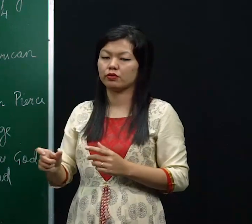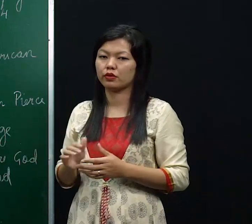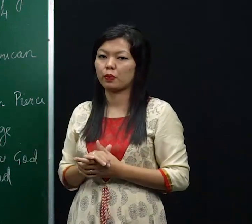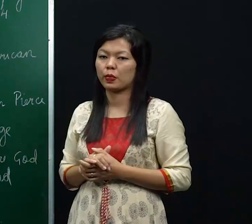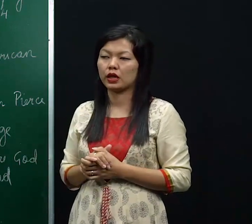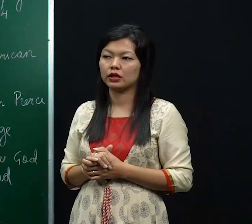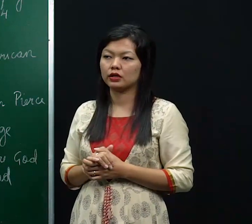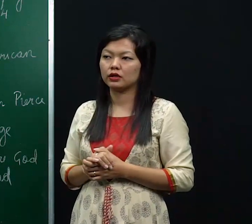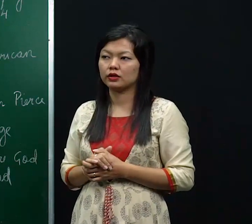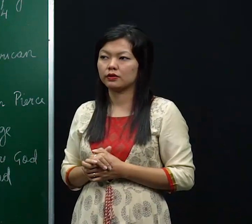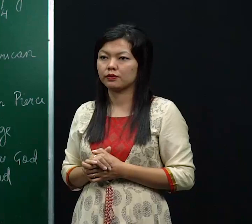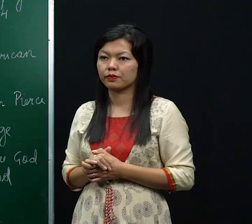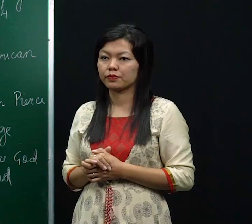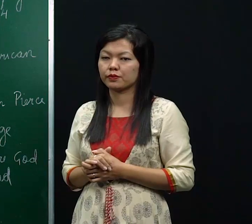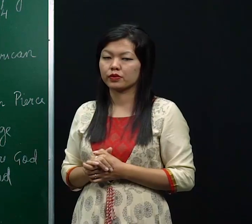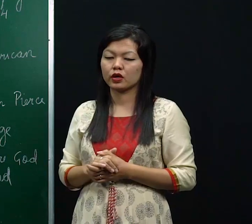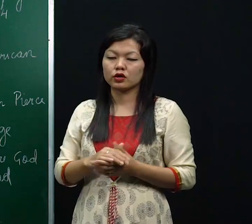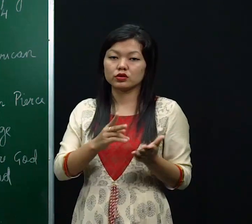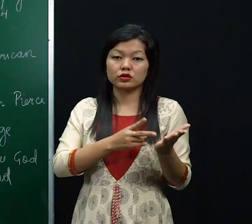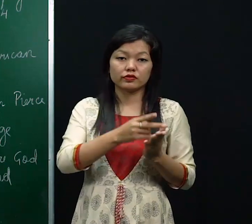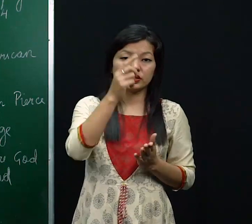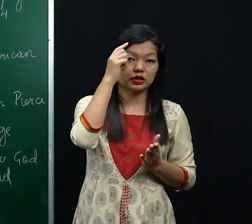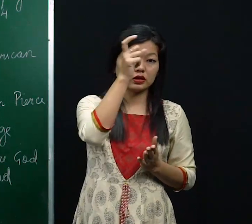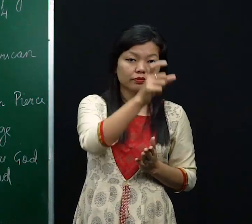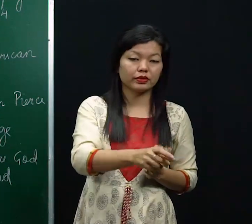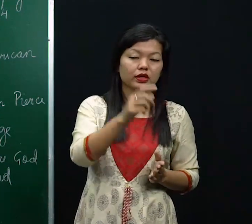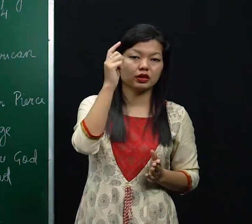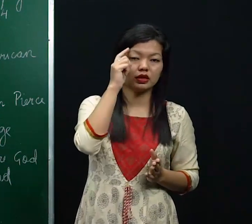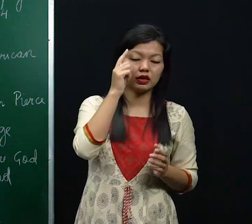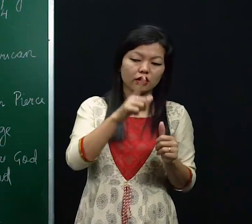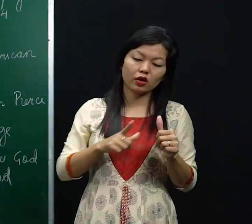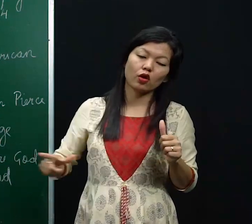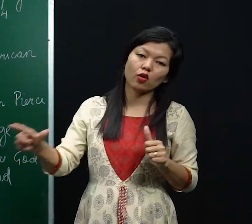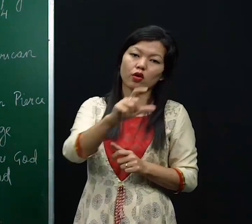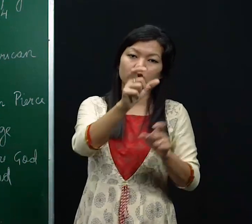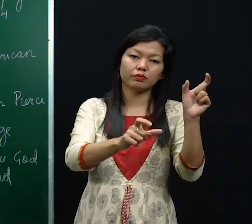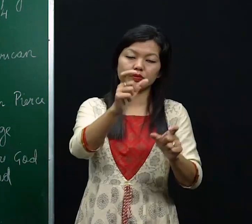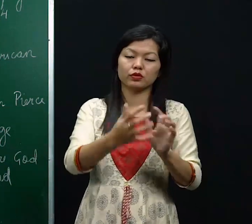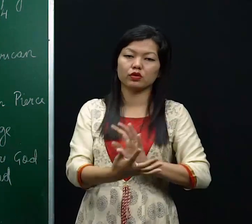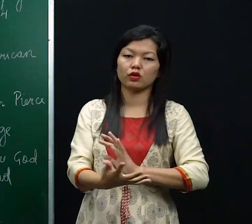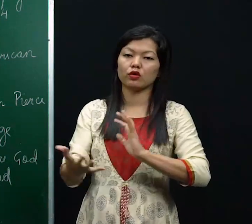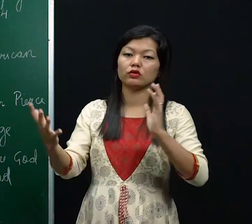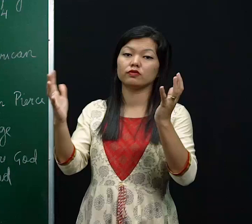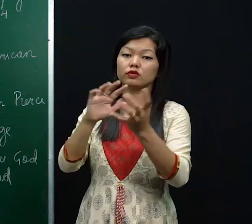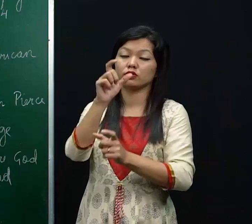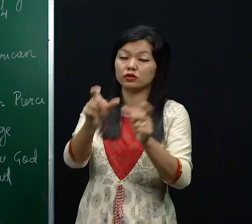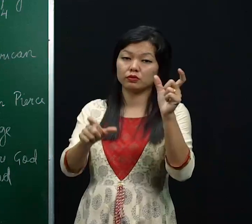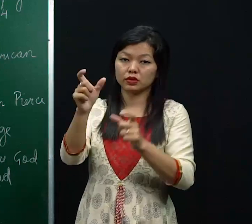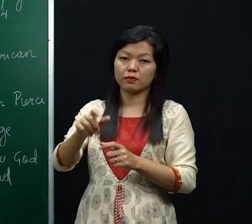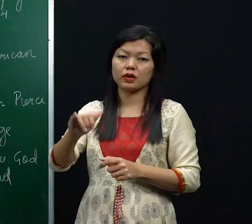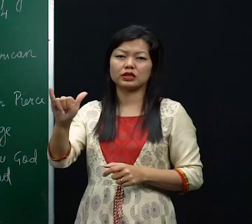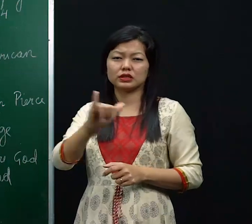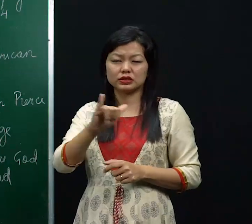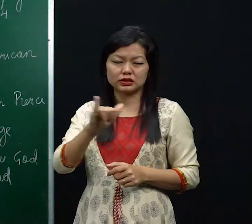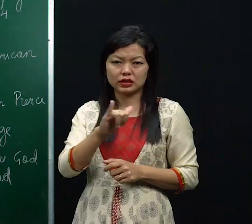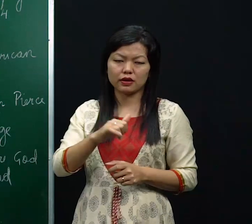that everyone was made equal by God from the beginning. And when this president sent a letter saying that they